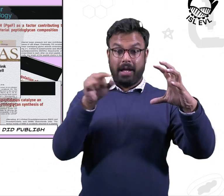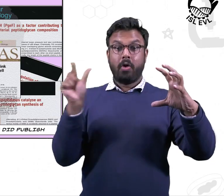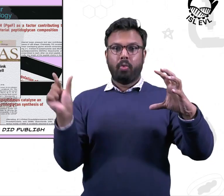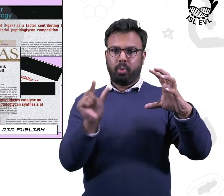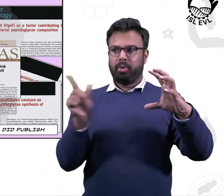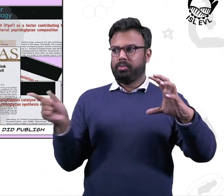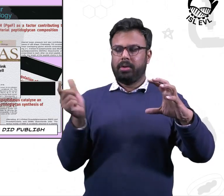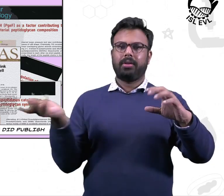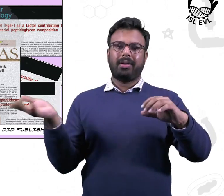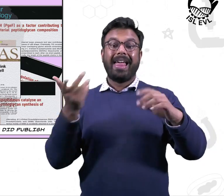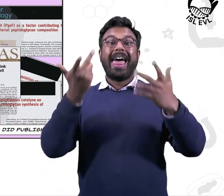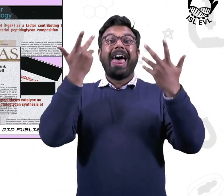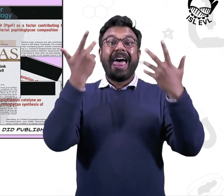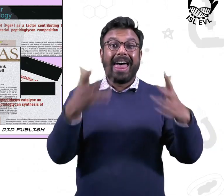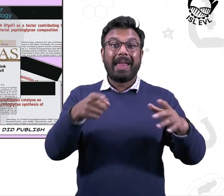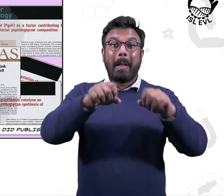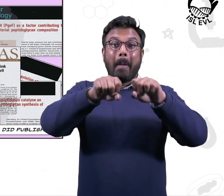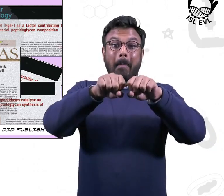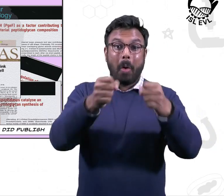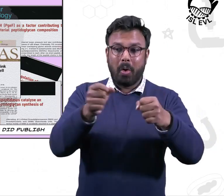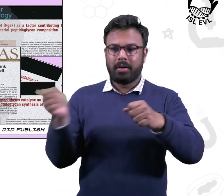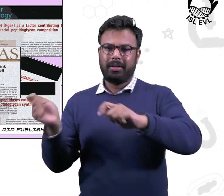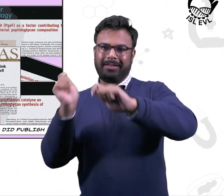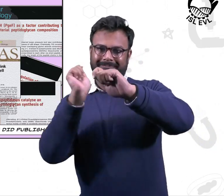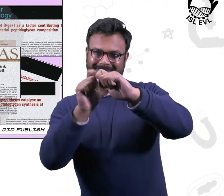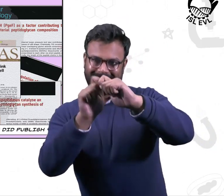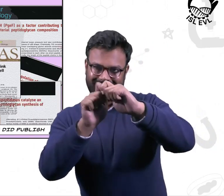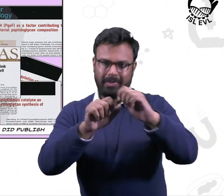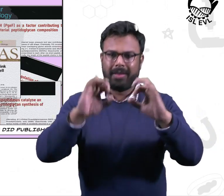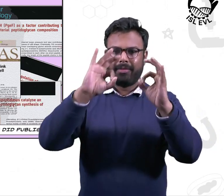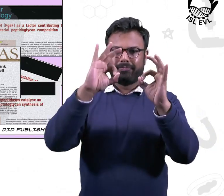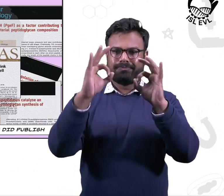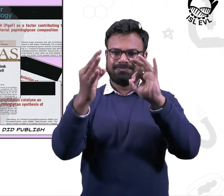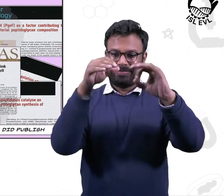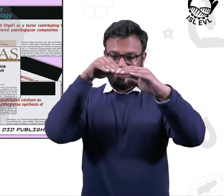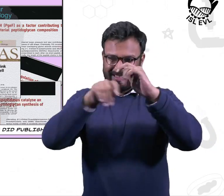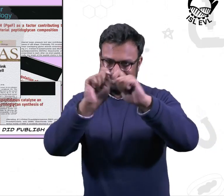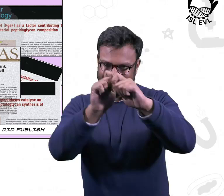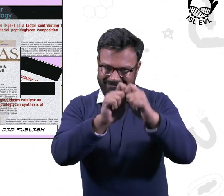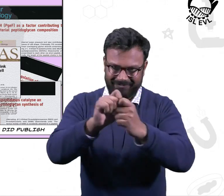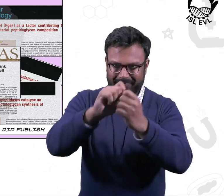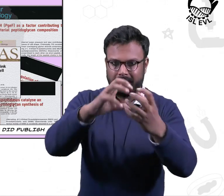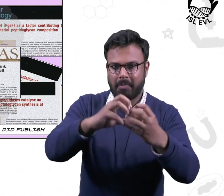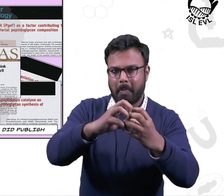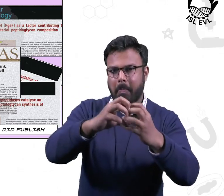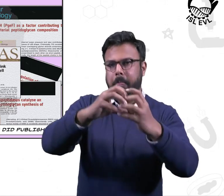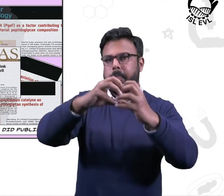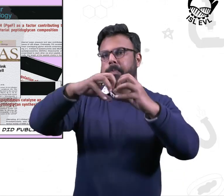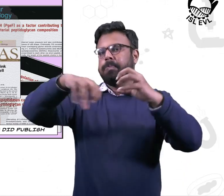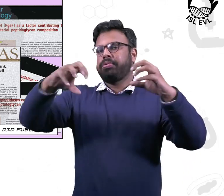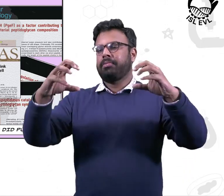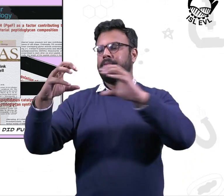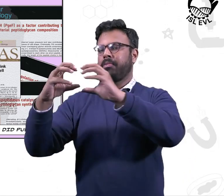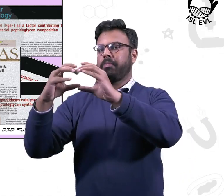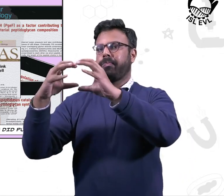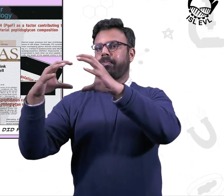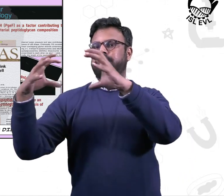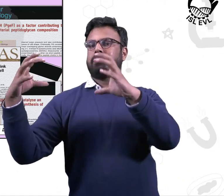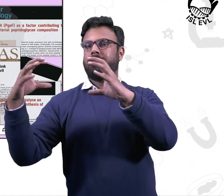She found out that when bacteria want to regenerate or grow, these two enzymes perform a very